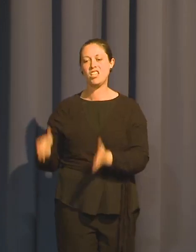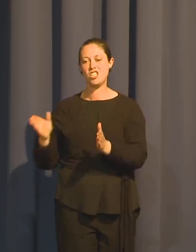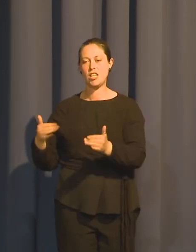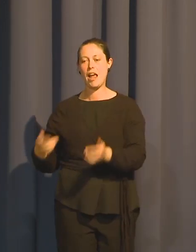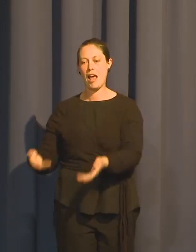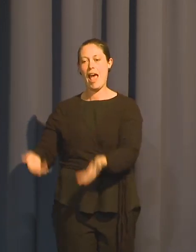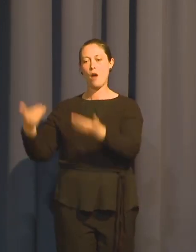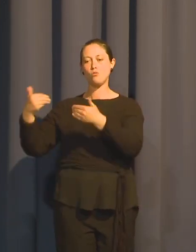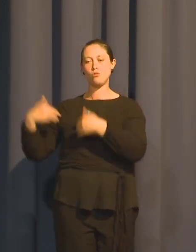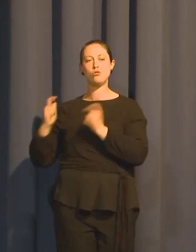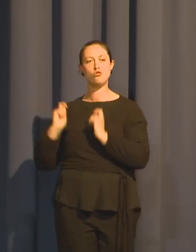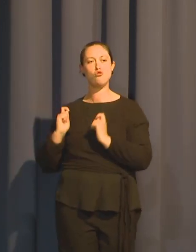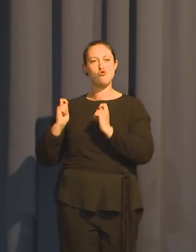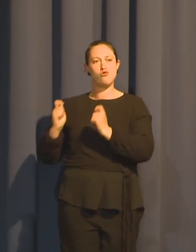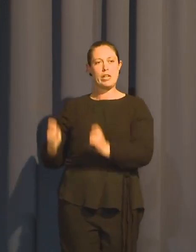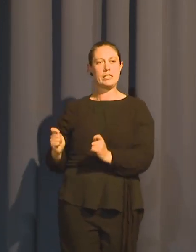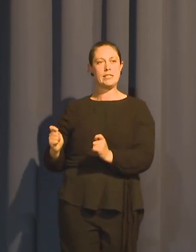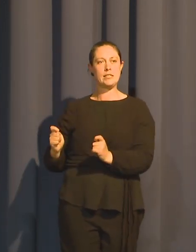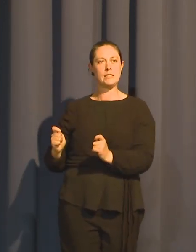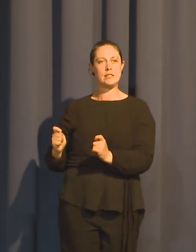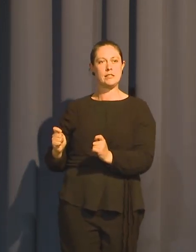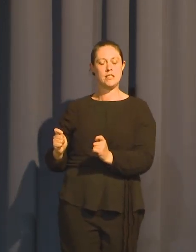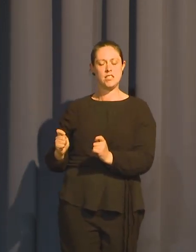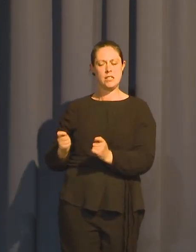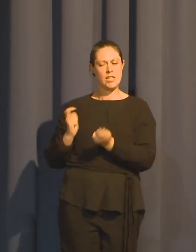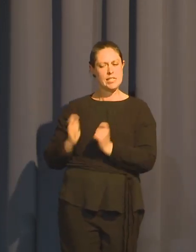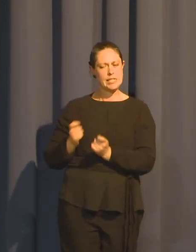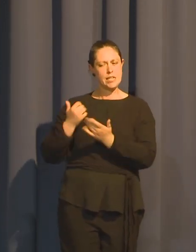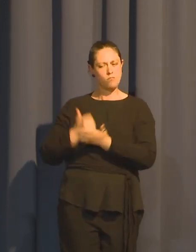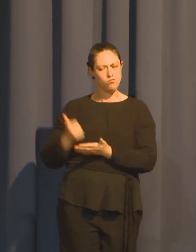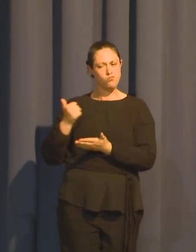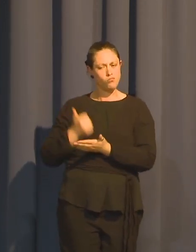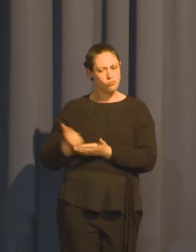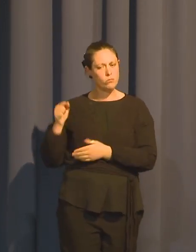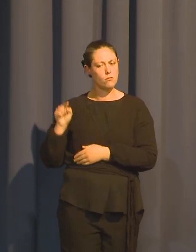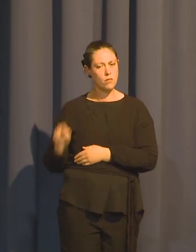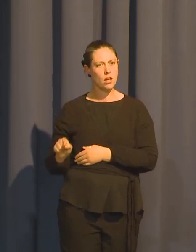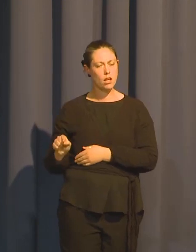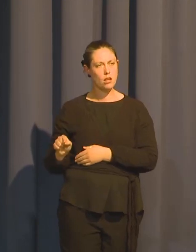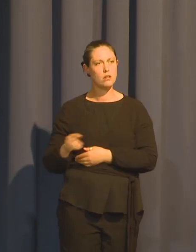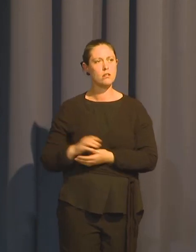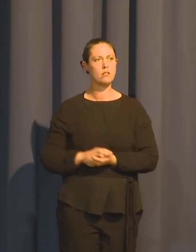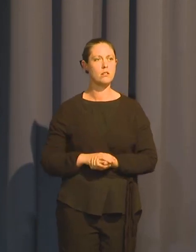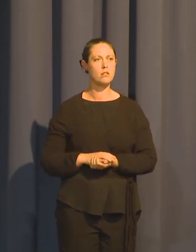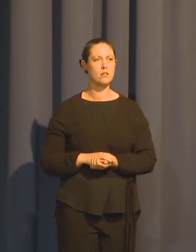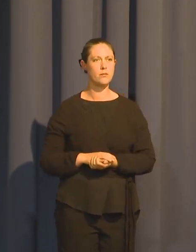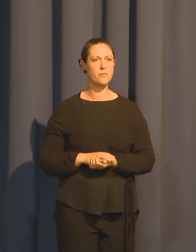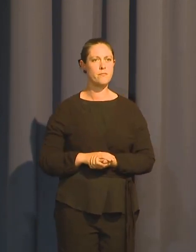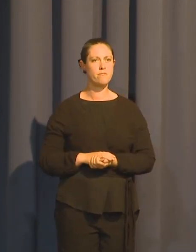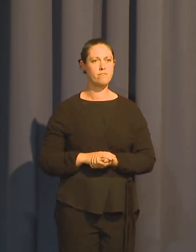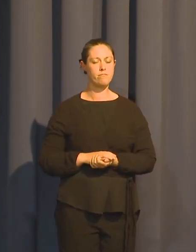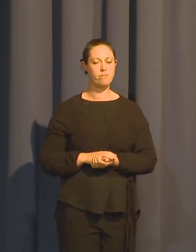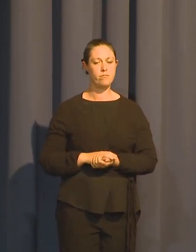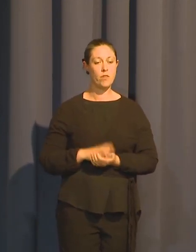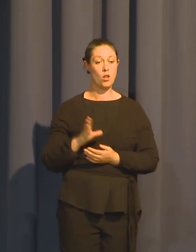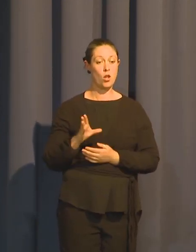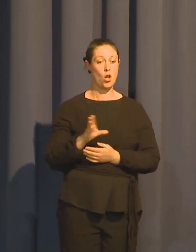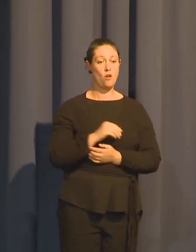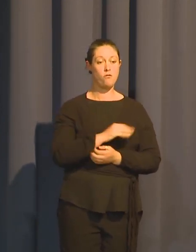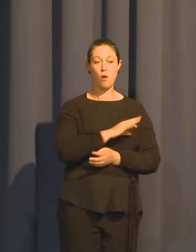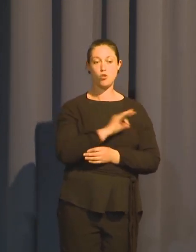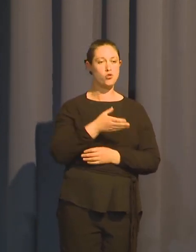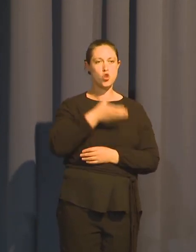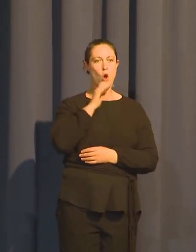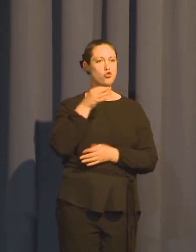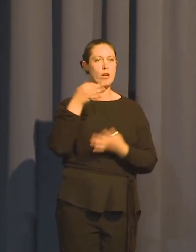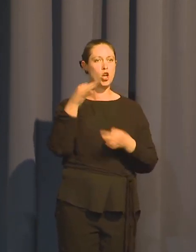treat. So we've been testing fairly regularly there, and indeed daily since the Do Not